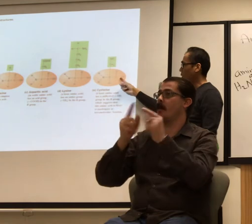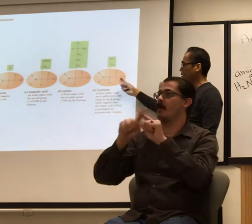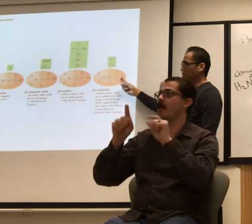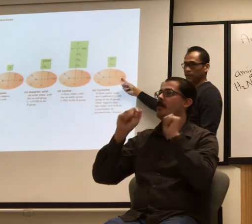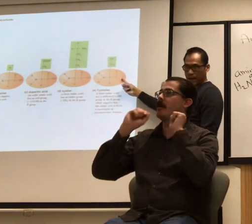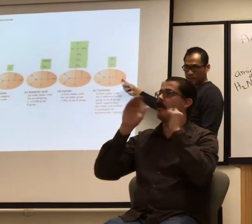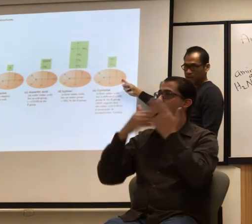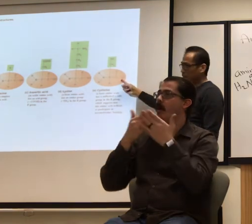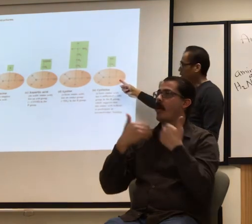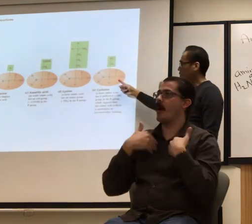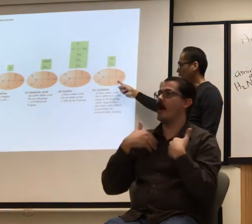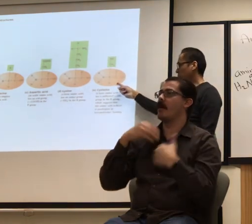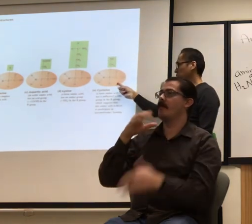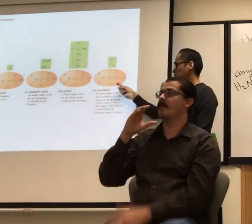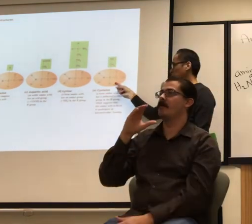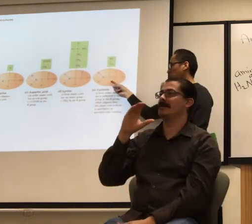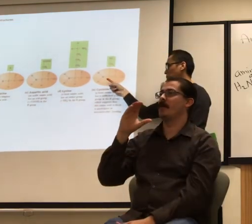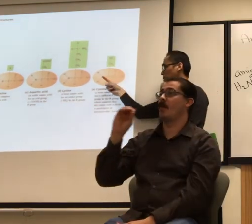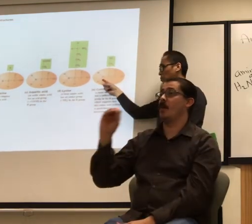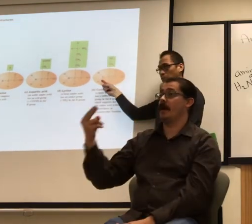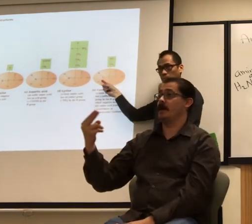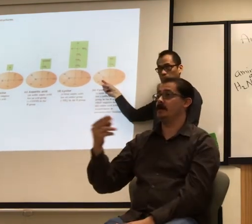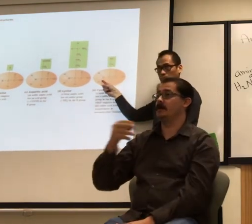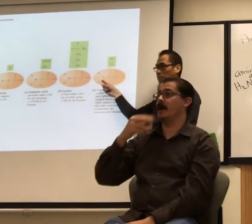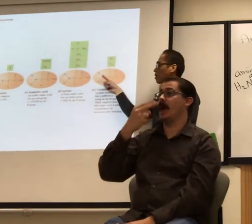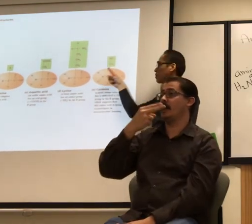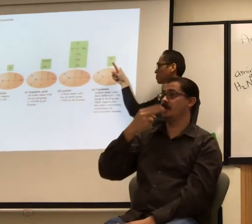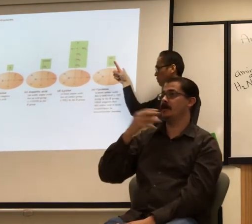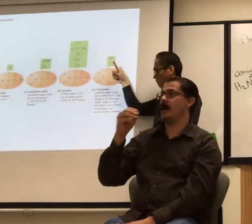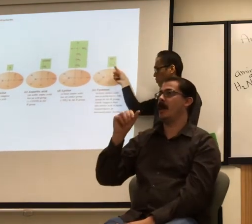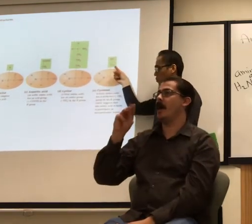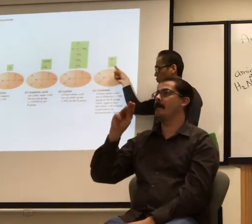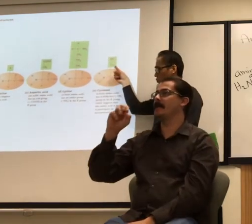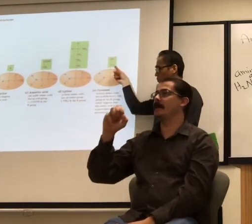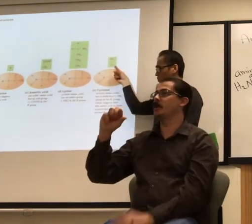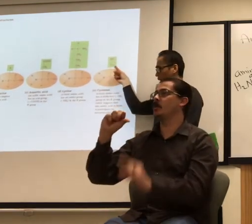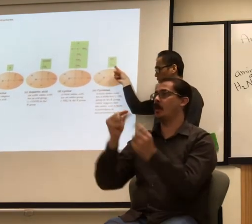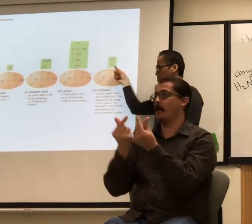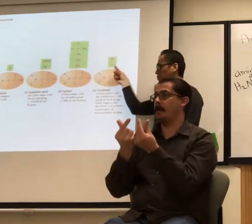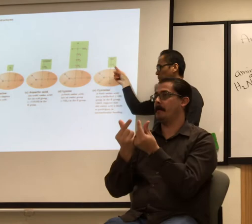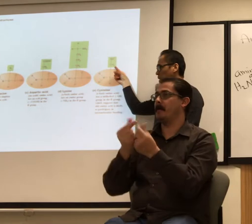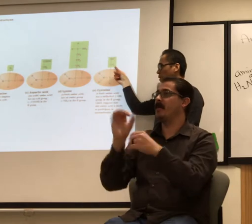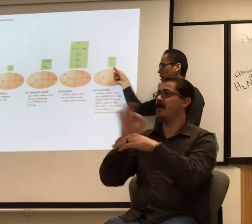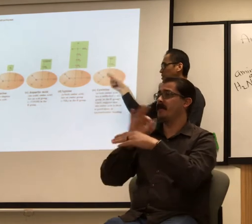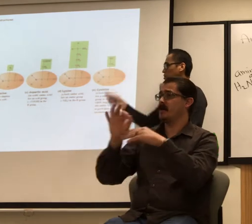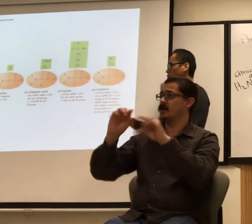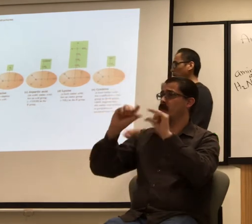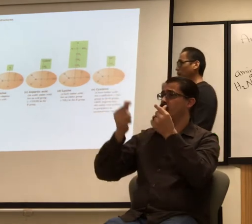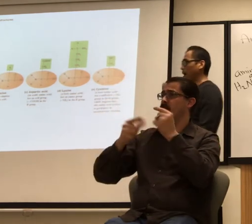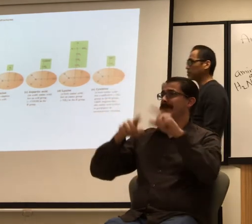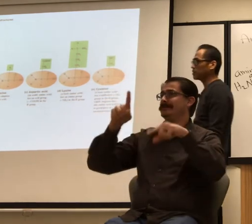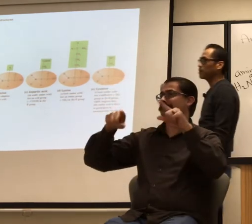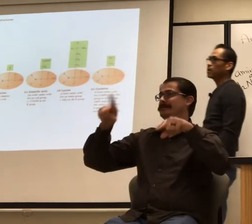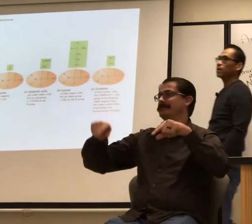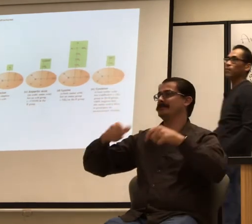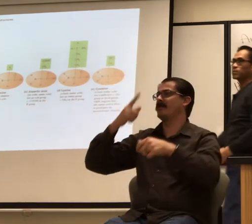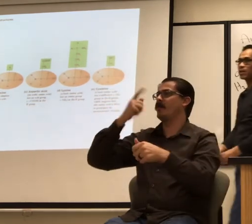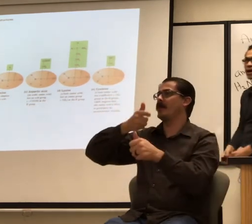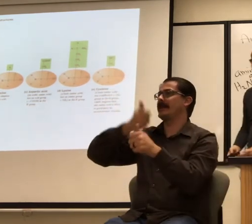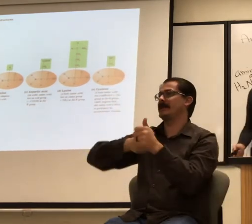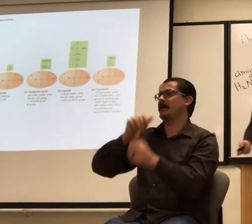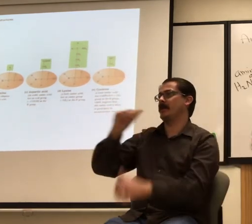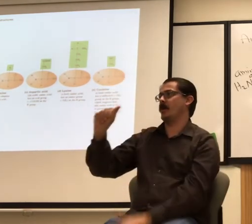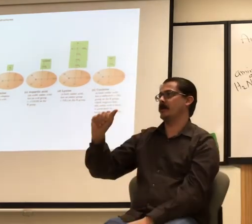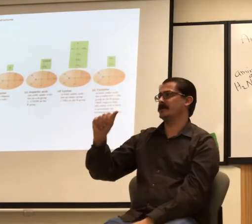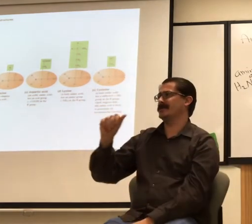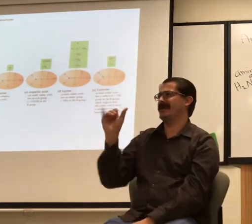the carboxylic acid, the hydrogen, and the amine group. So the functional group varies from amino acid to amino acid. There's